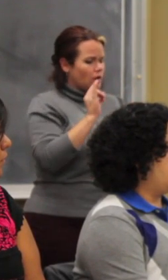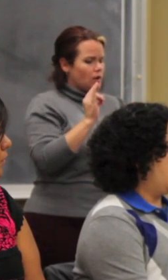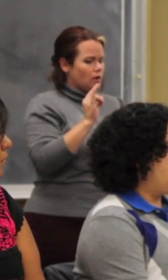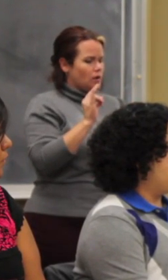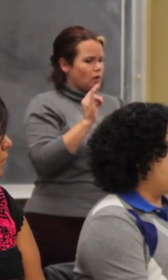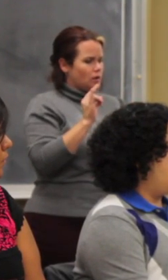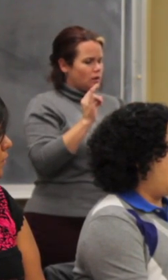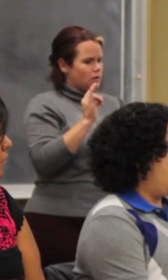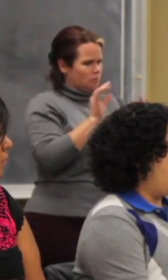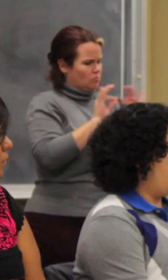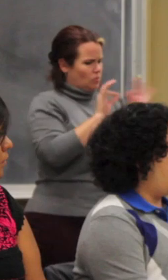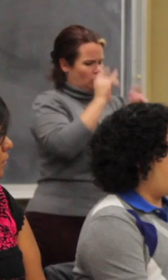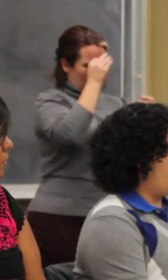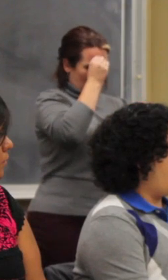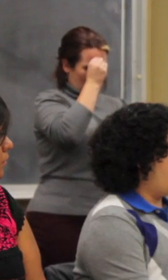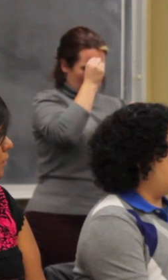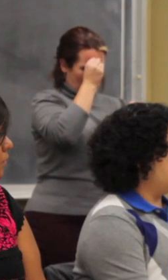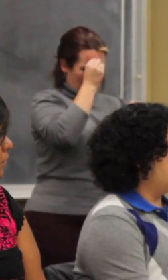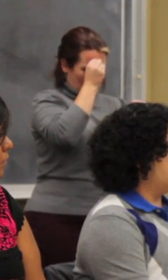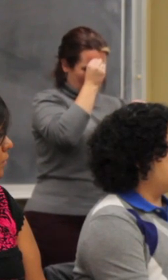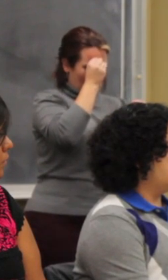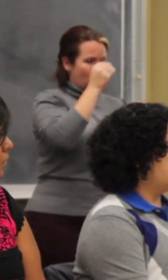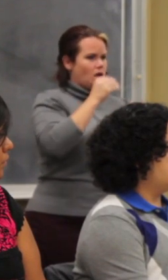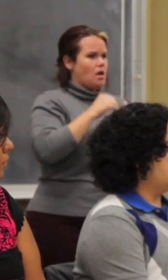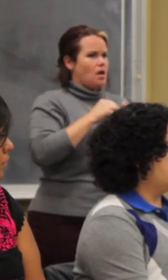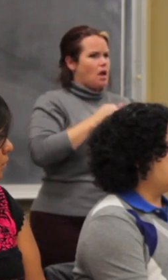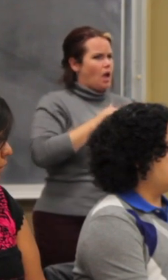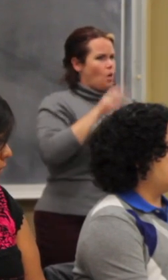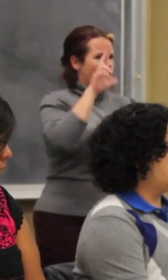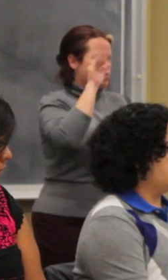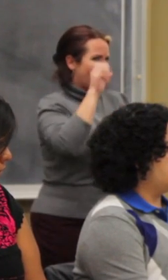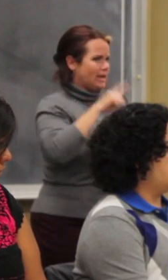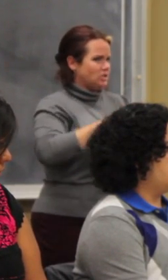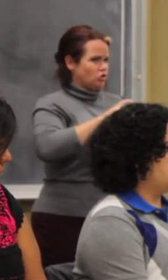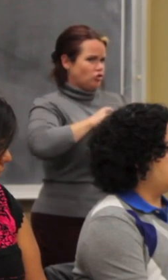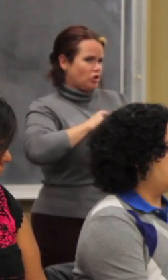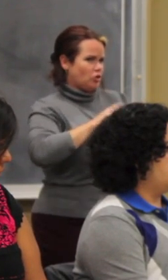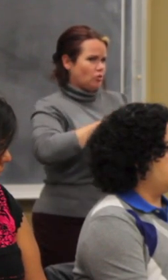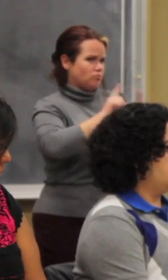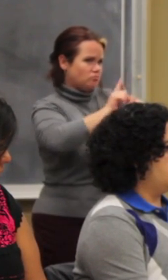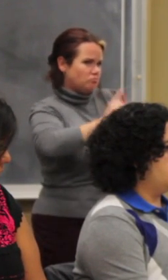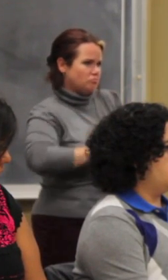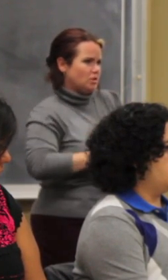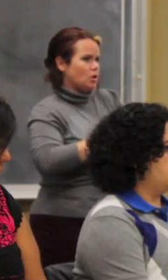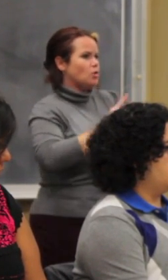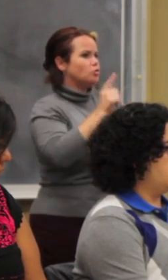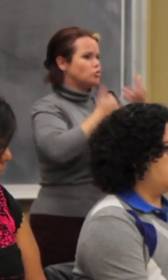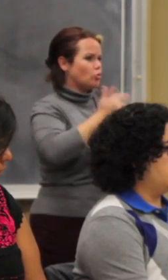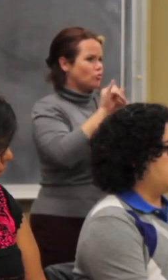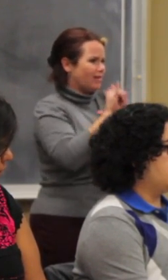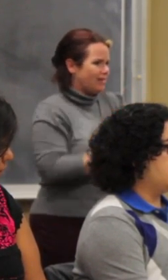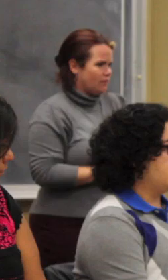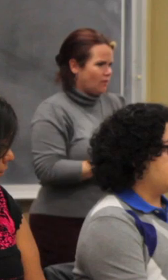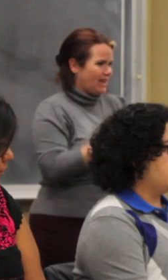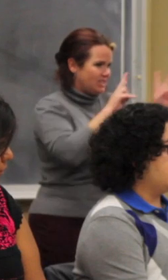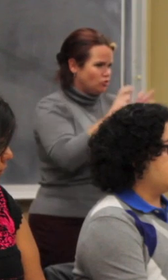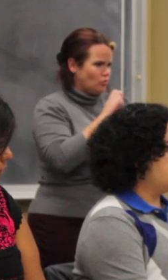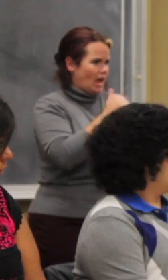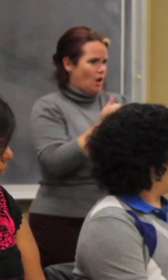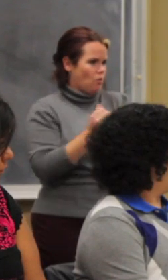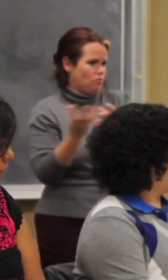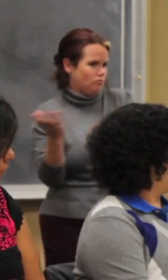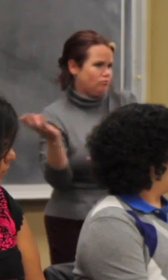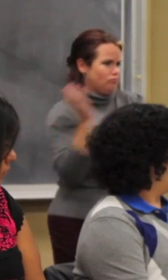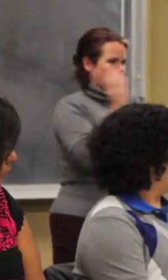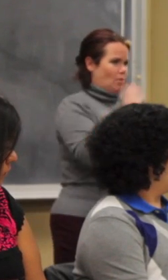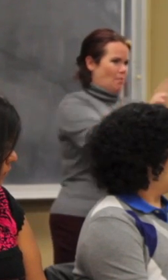it's important to think about, well, how do you bring in issues of race, gender, and various other social identifiers and categories in